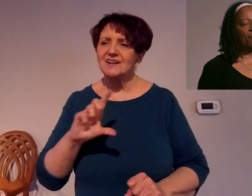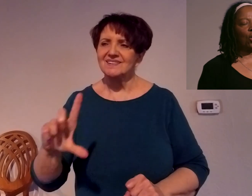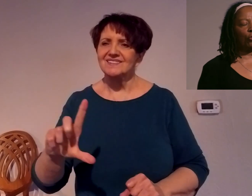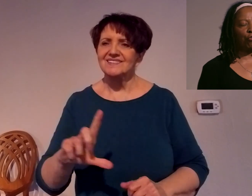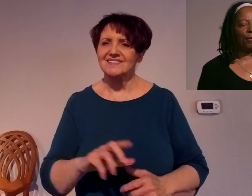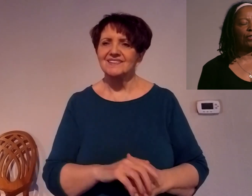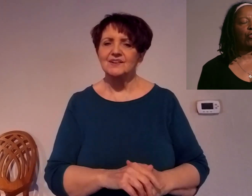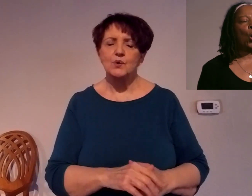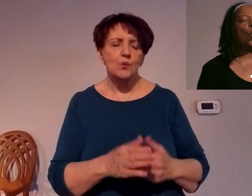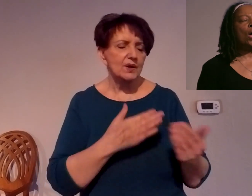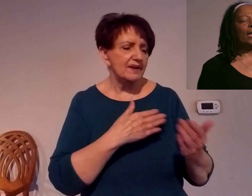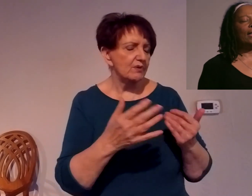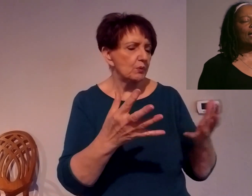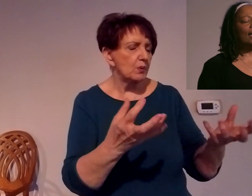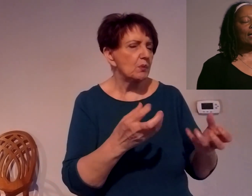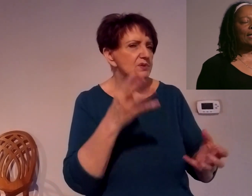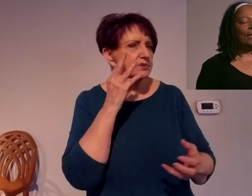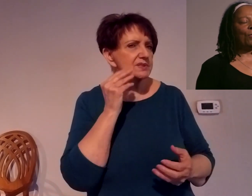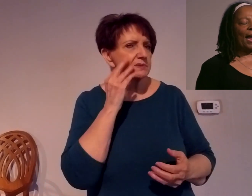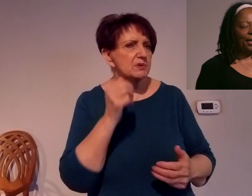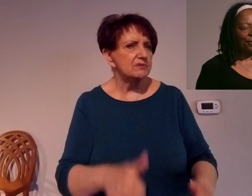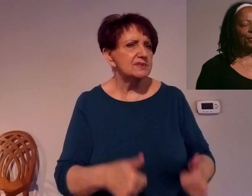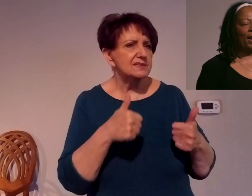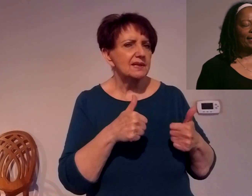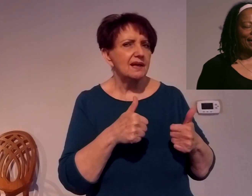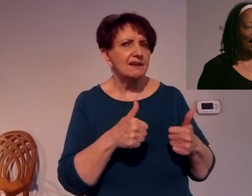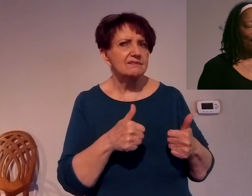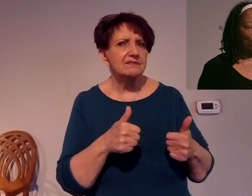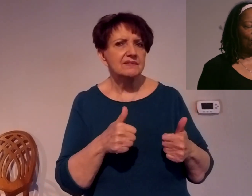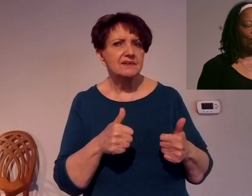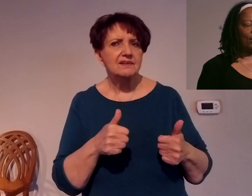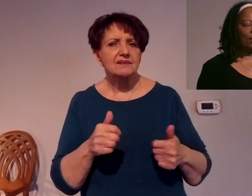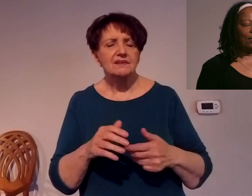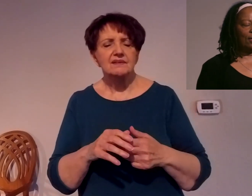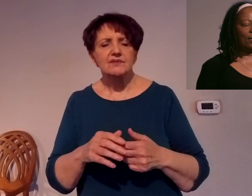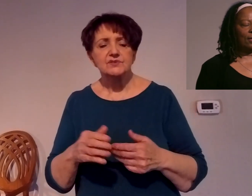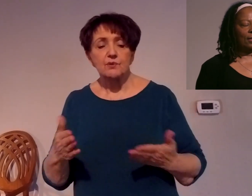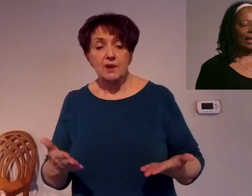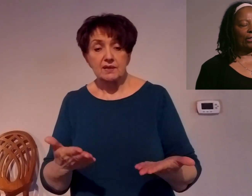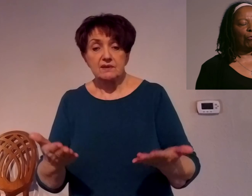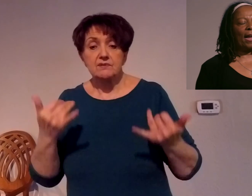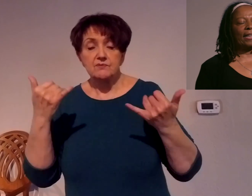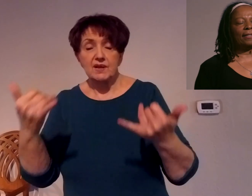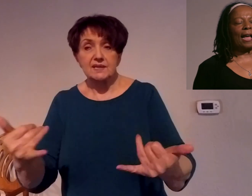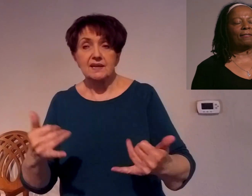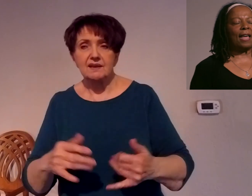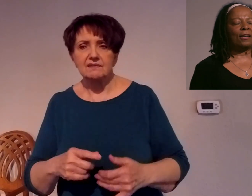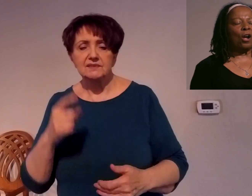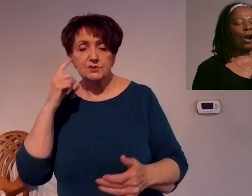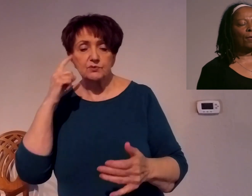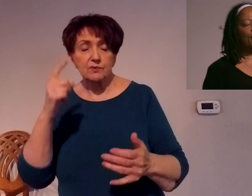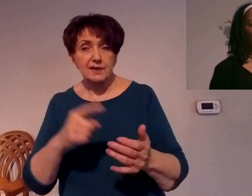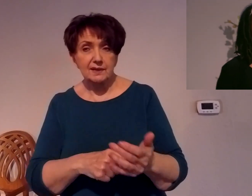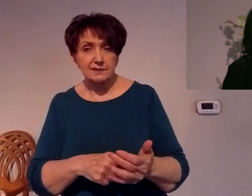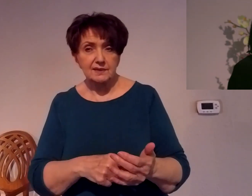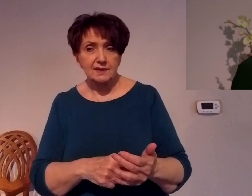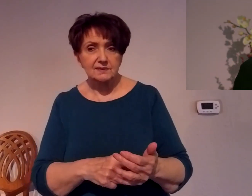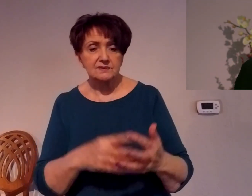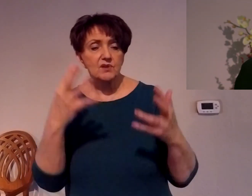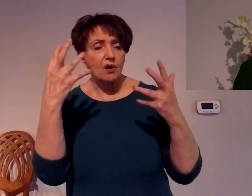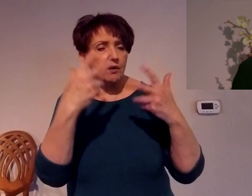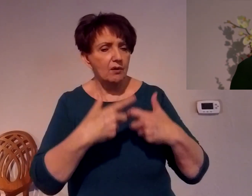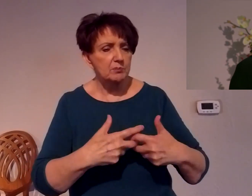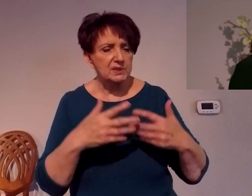the collective culture. And so right here and right now, let us recognize that harmony,